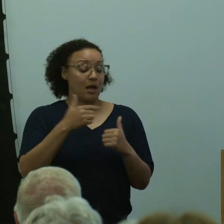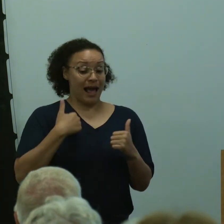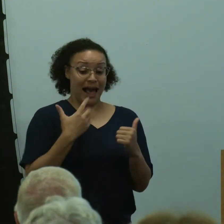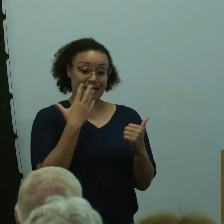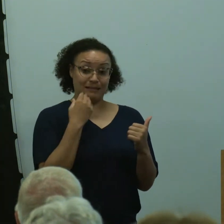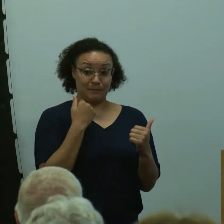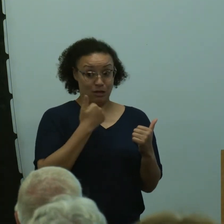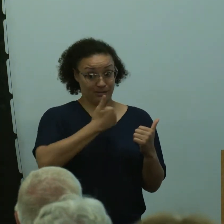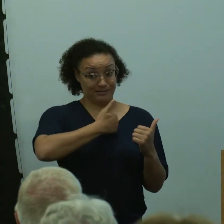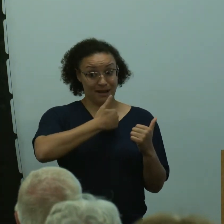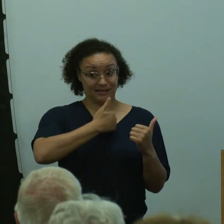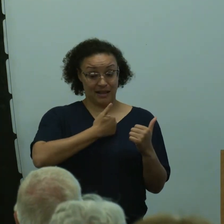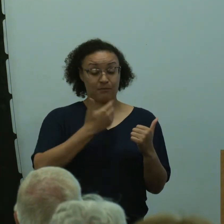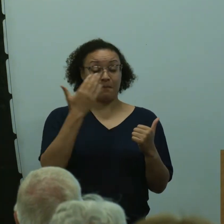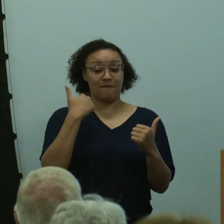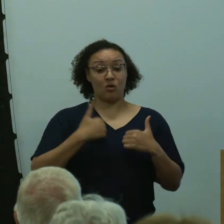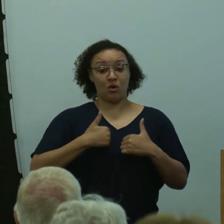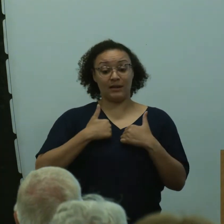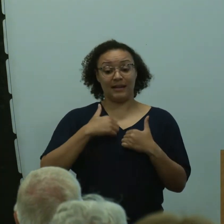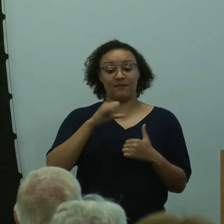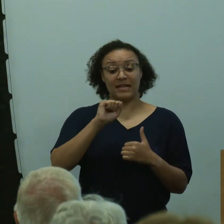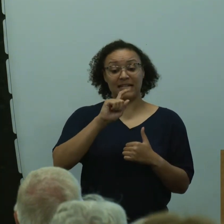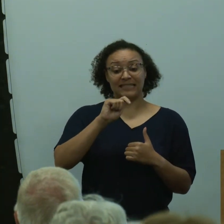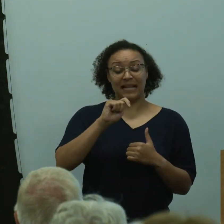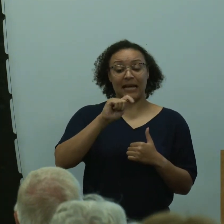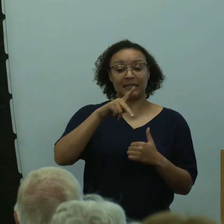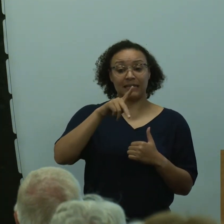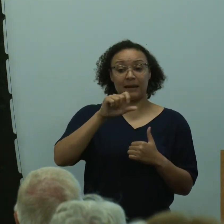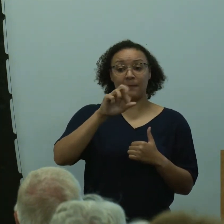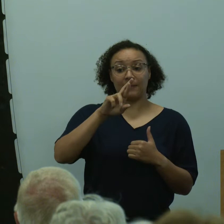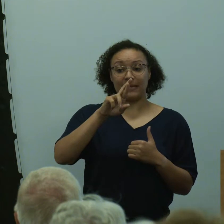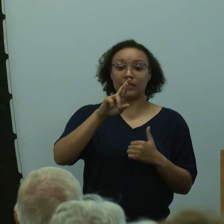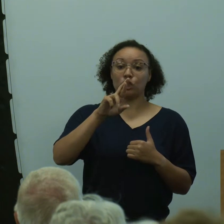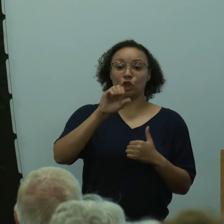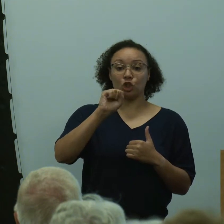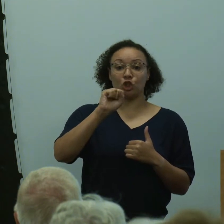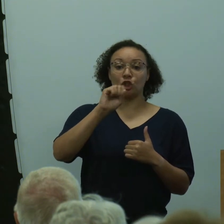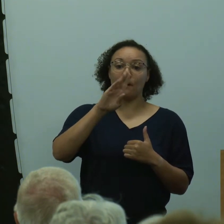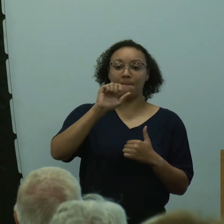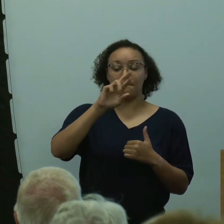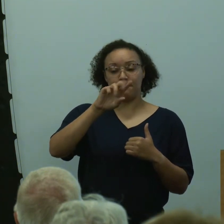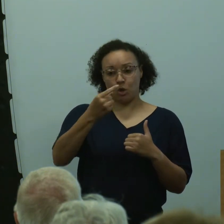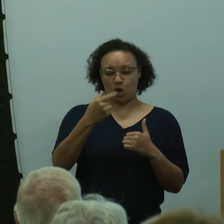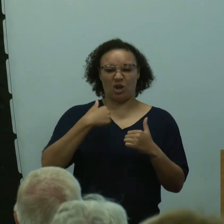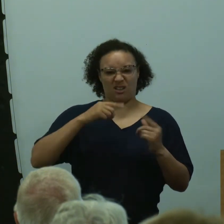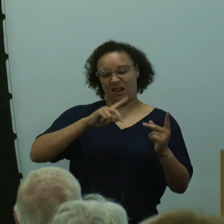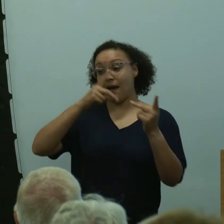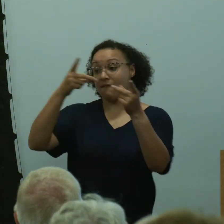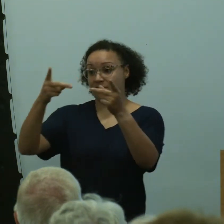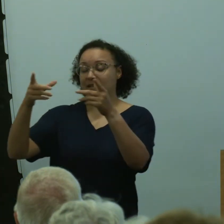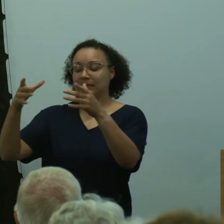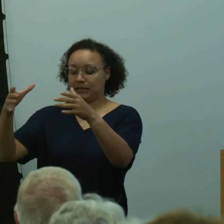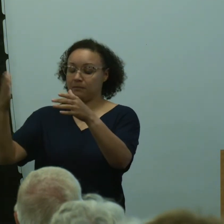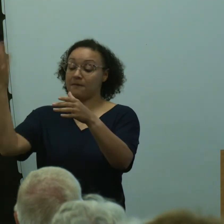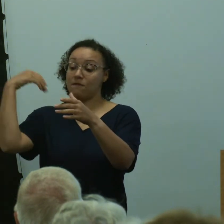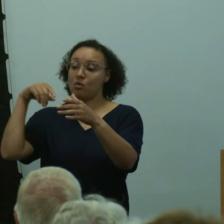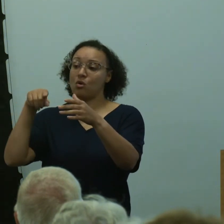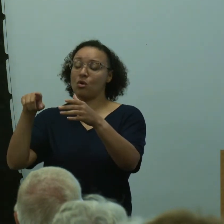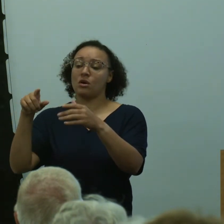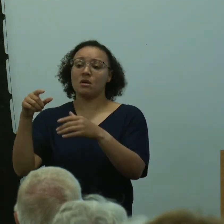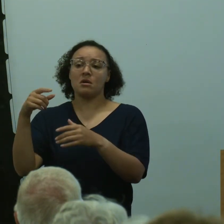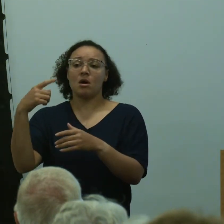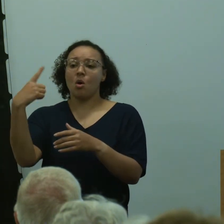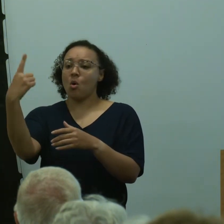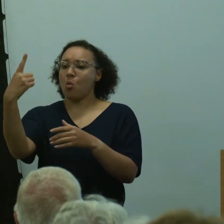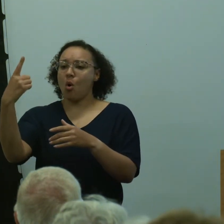experience of that way in St. Petersburg when we were visiting St. Petersburg with a group. One of the members of the